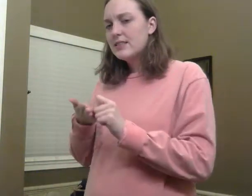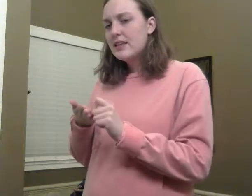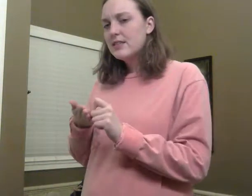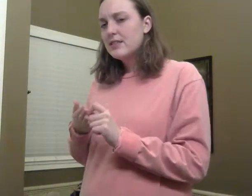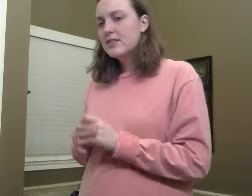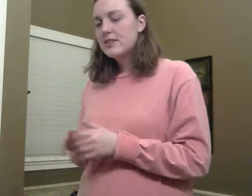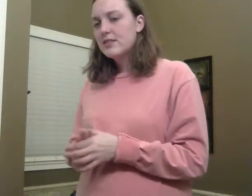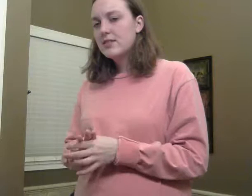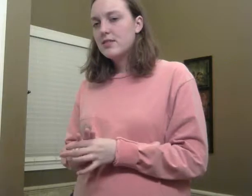on water.